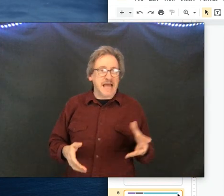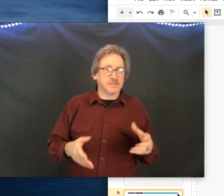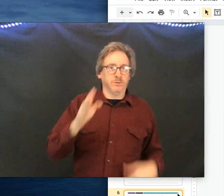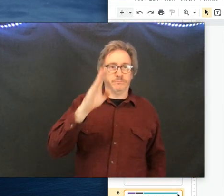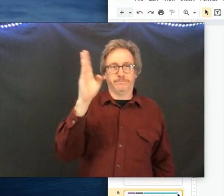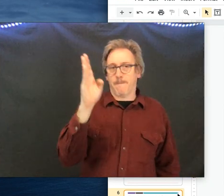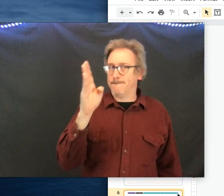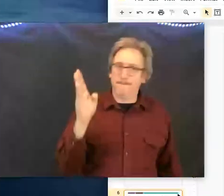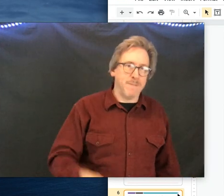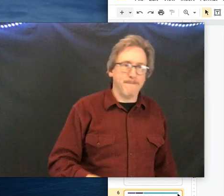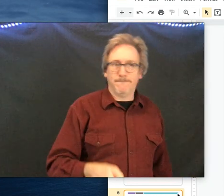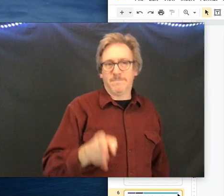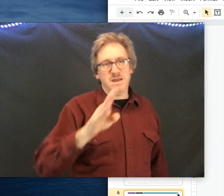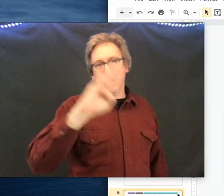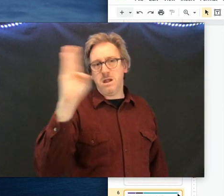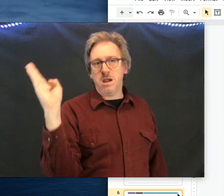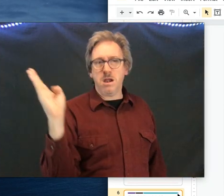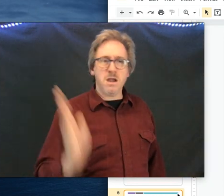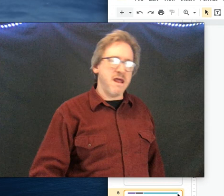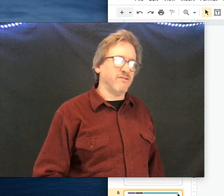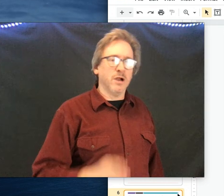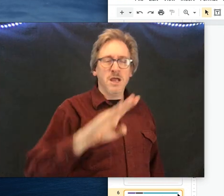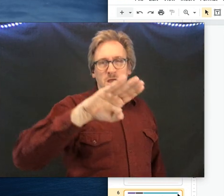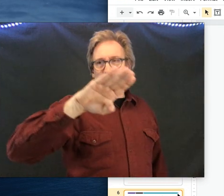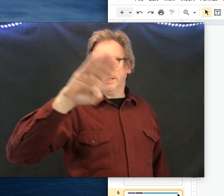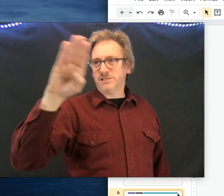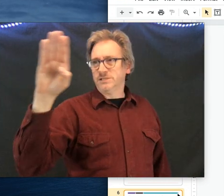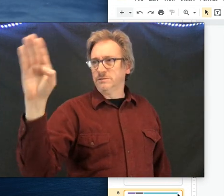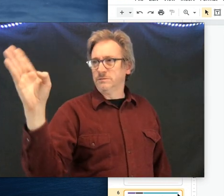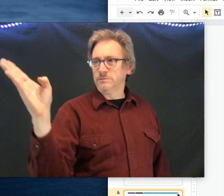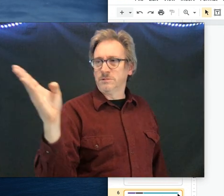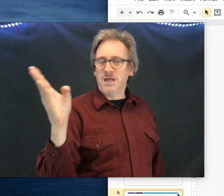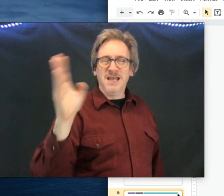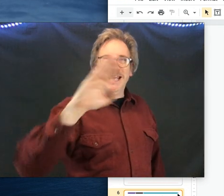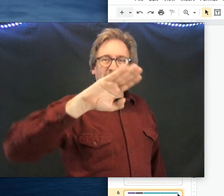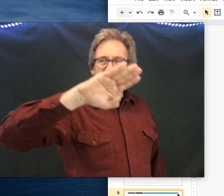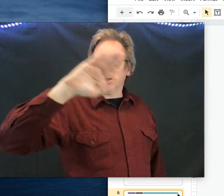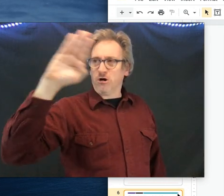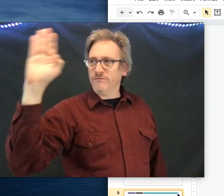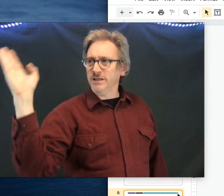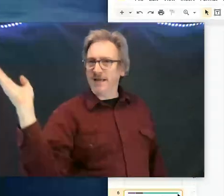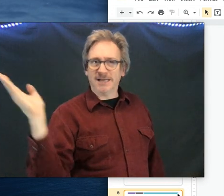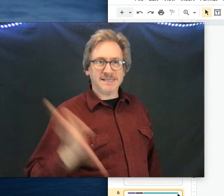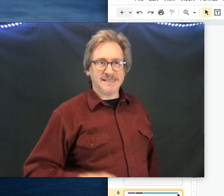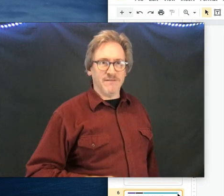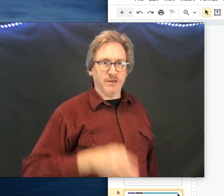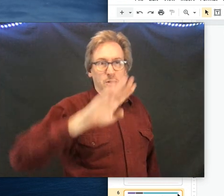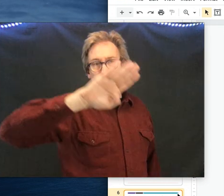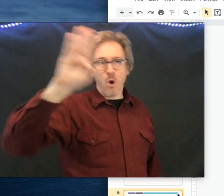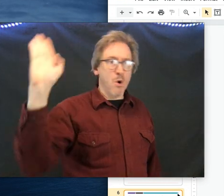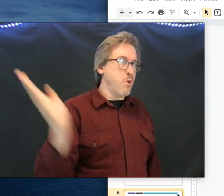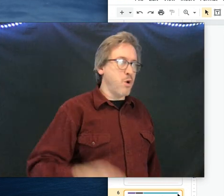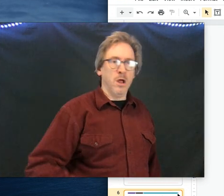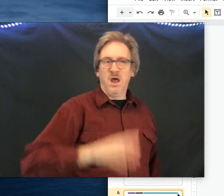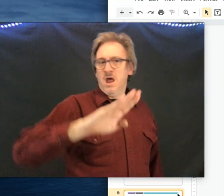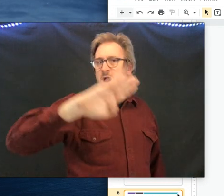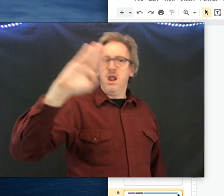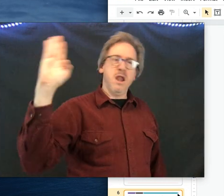the last one, but never. It's carving like a 7.